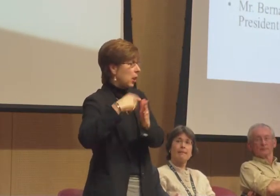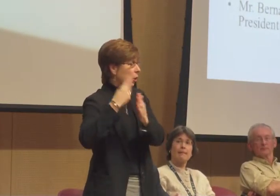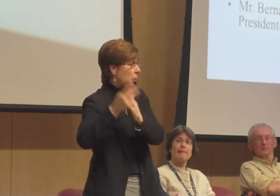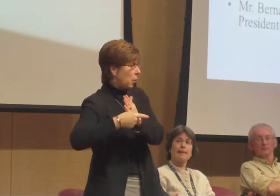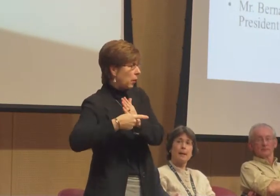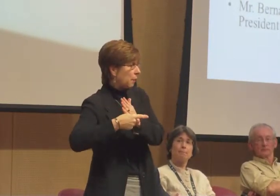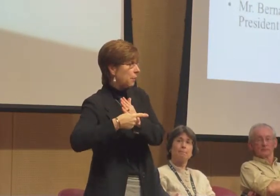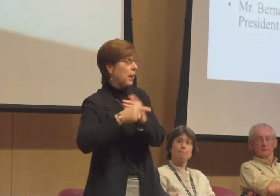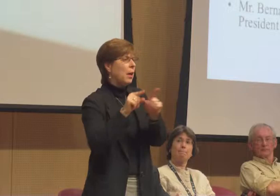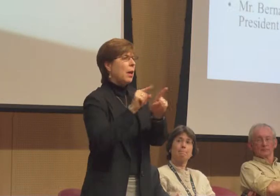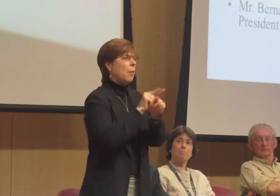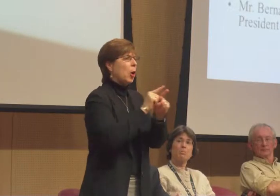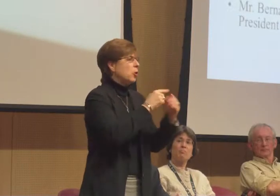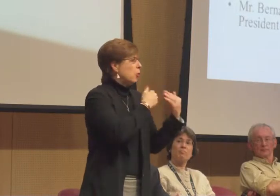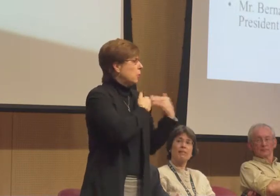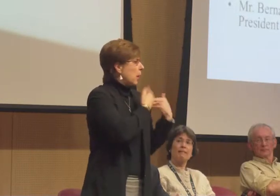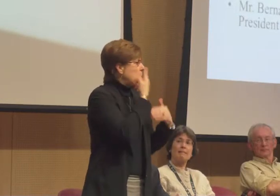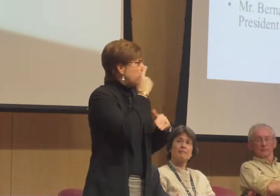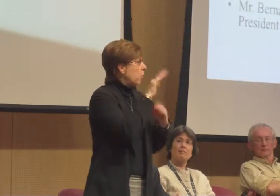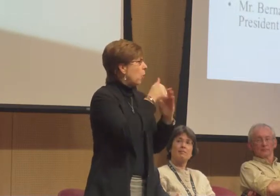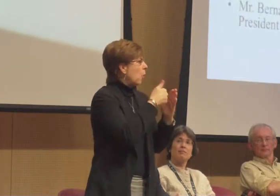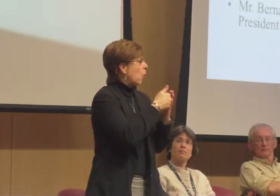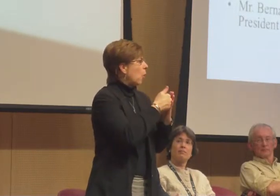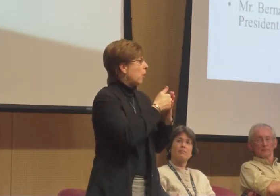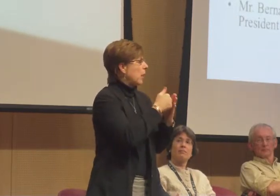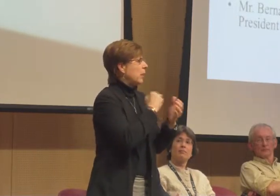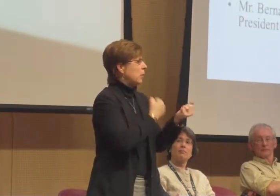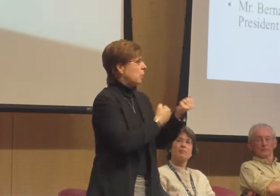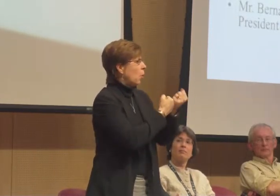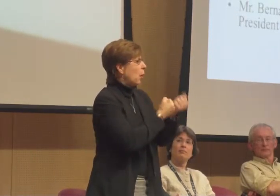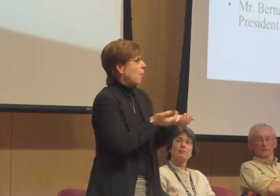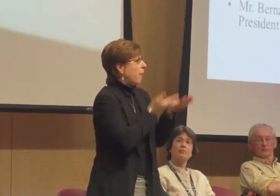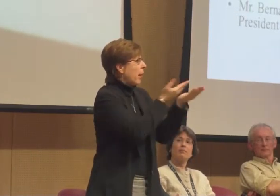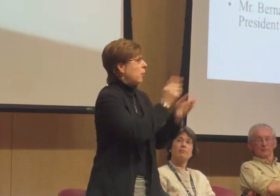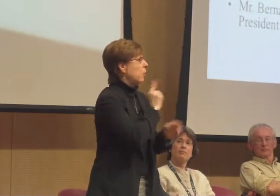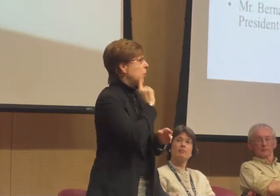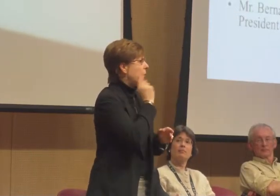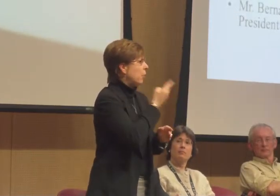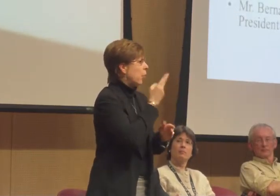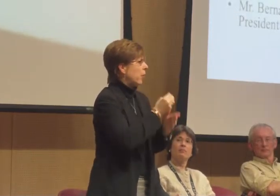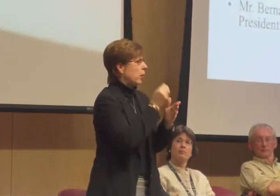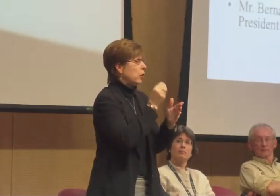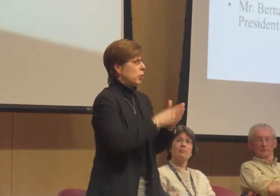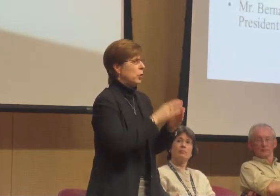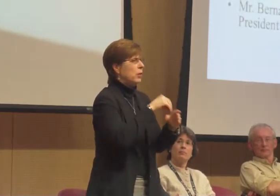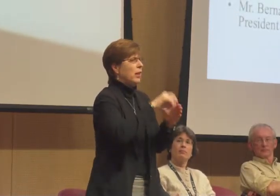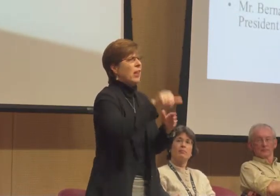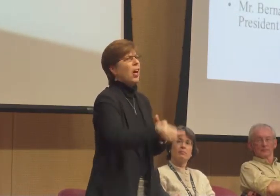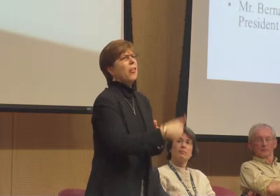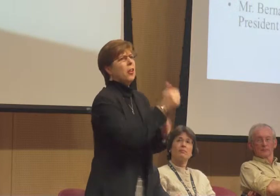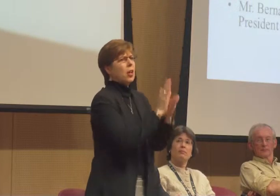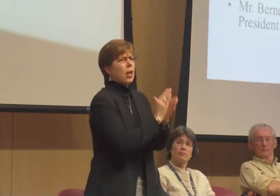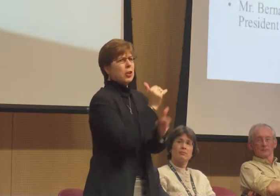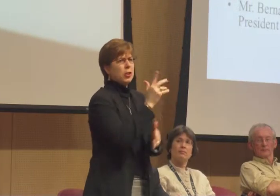education program. I'm also responsible for all the support provided to general partnering students from the other colleges of